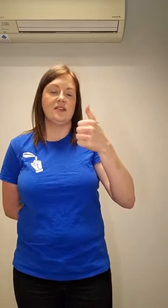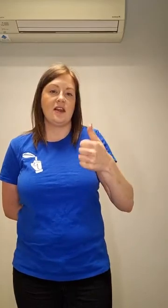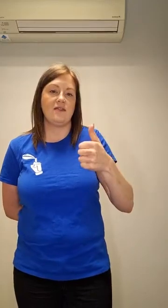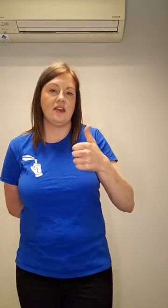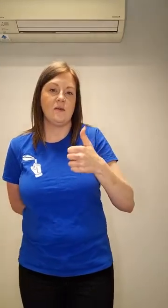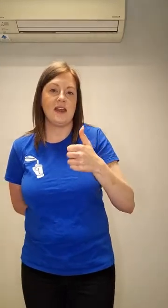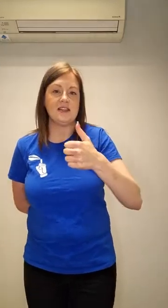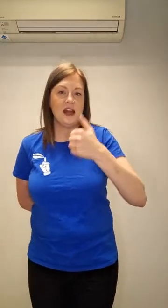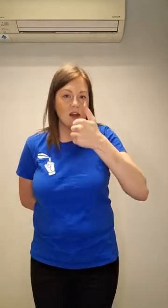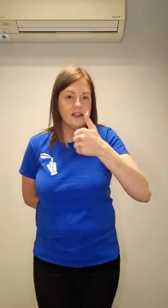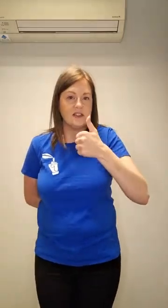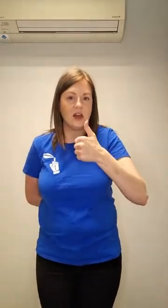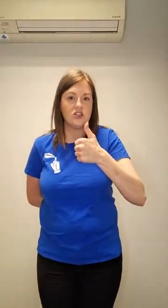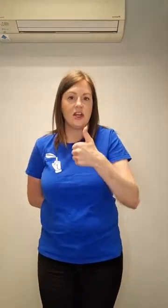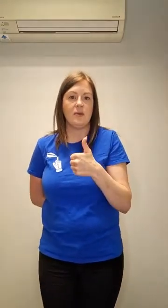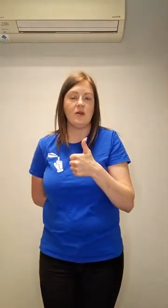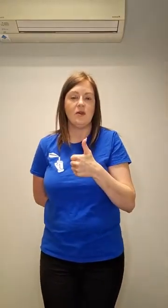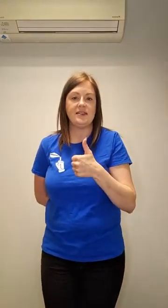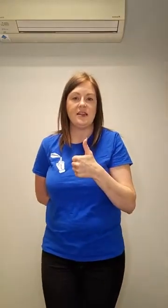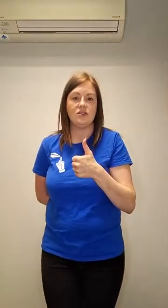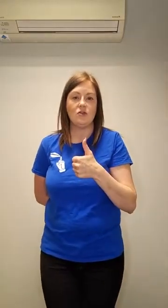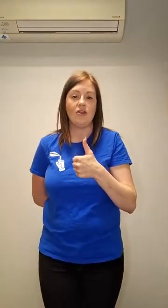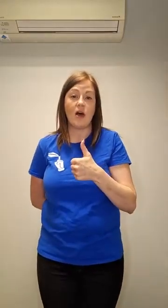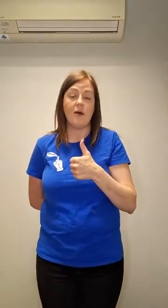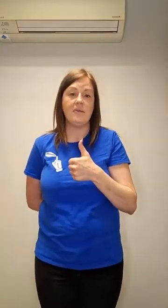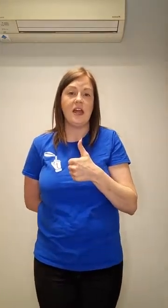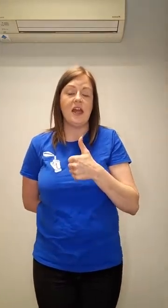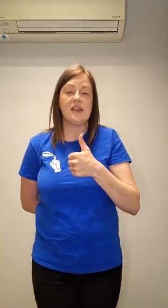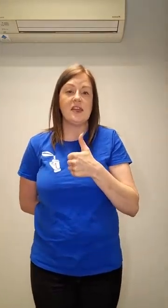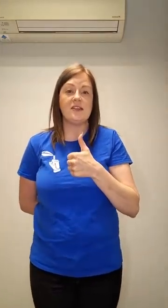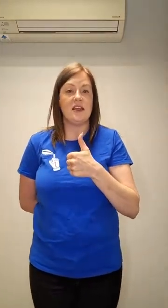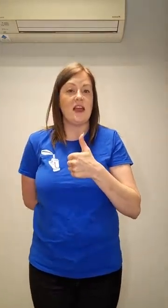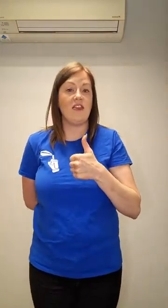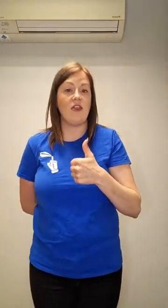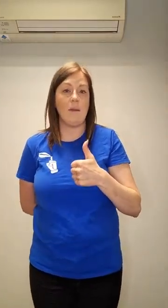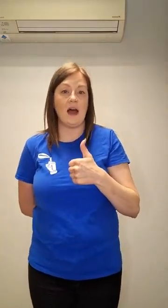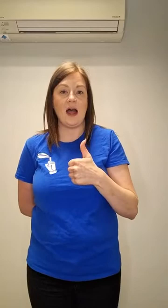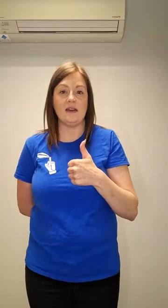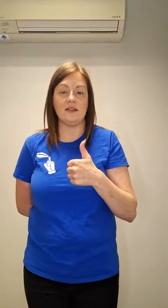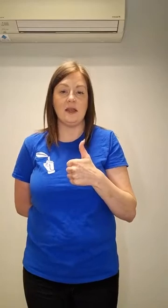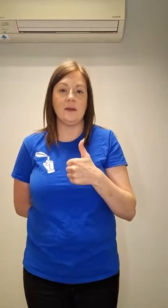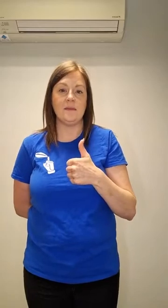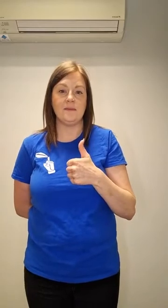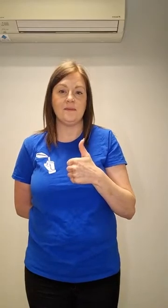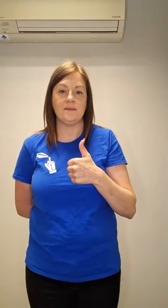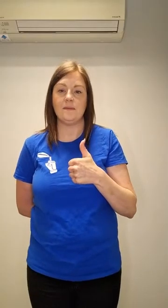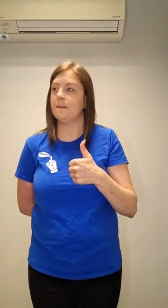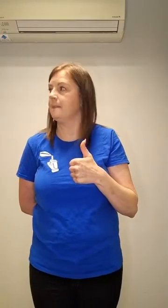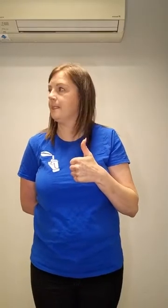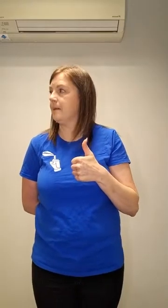Tuck everything away into that nice tight shape, extended your thumb. This is a thumb hand.